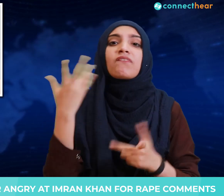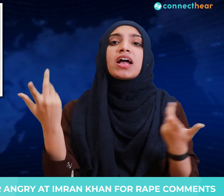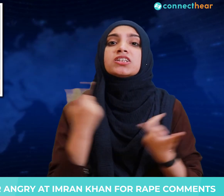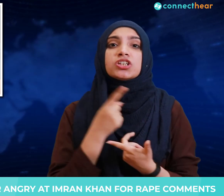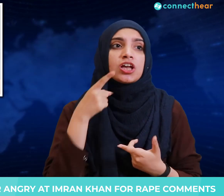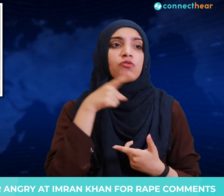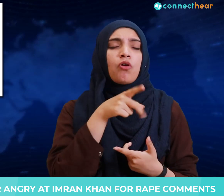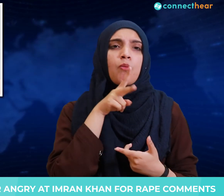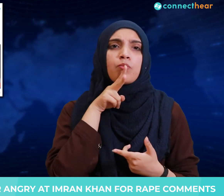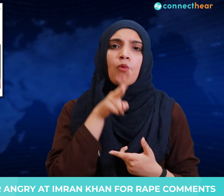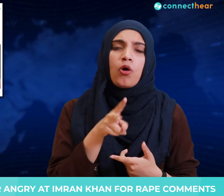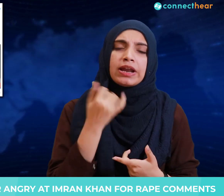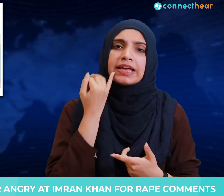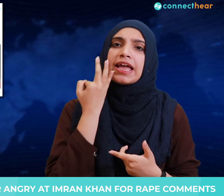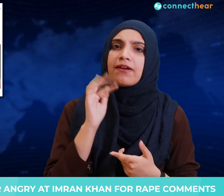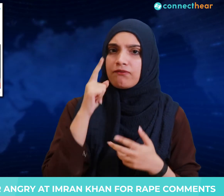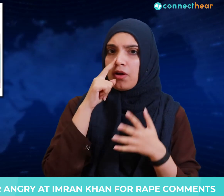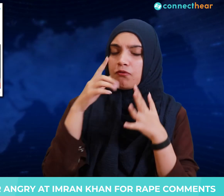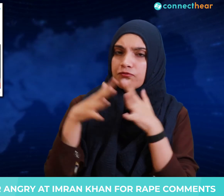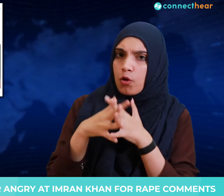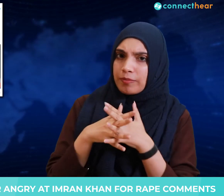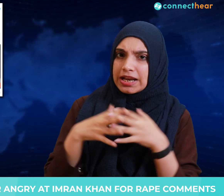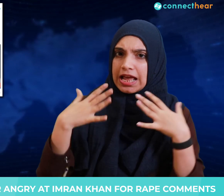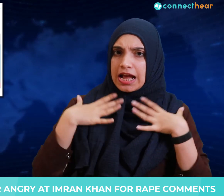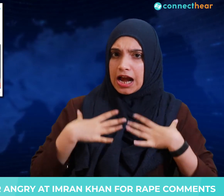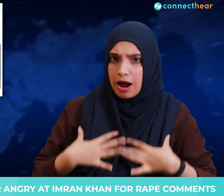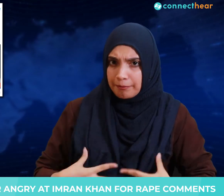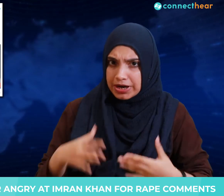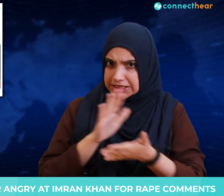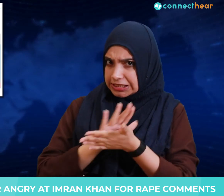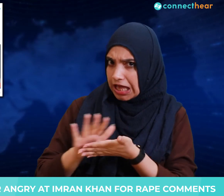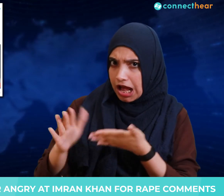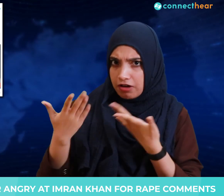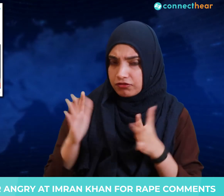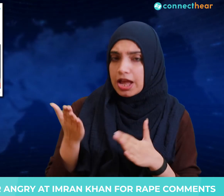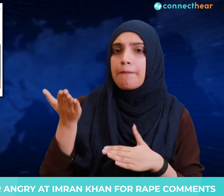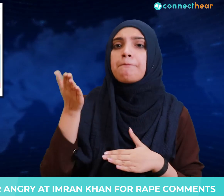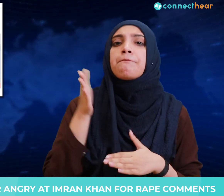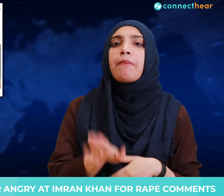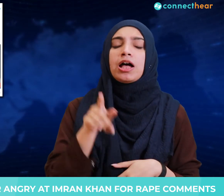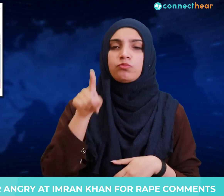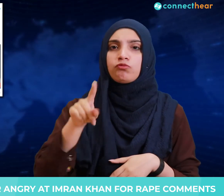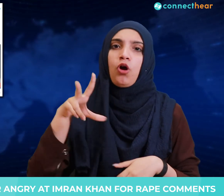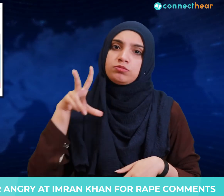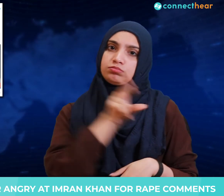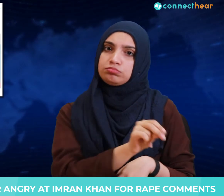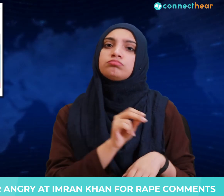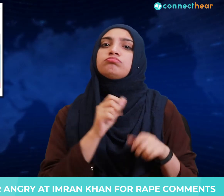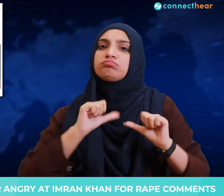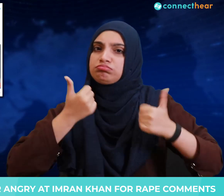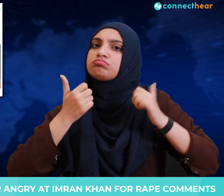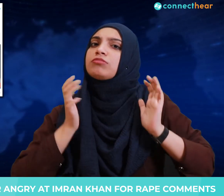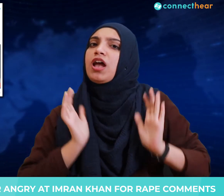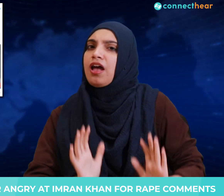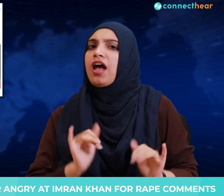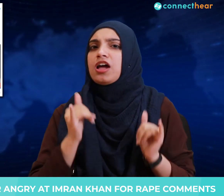In an excerpt of his interview on HBO, aired on Sunday and shared on Saturday on